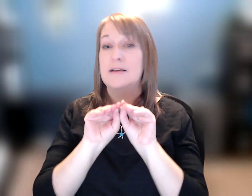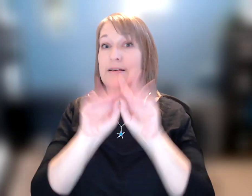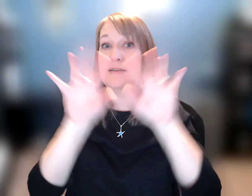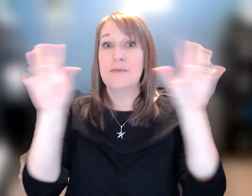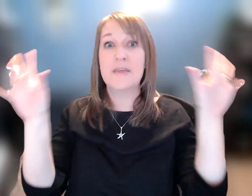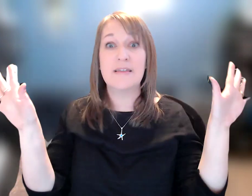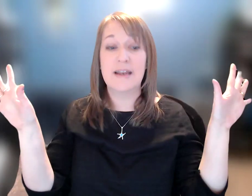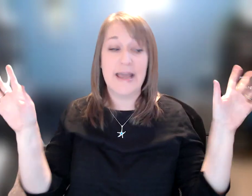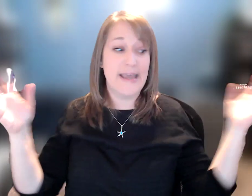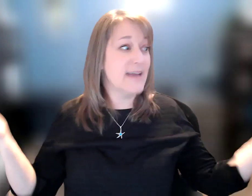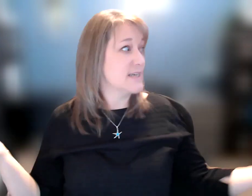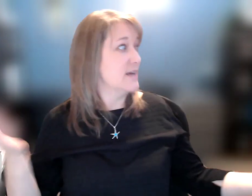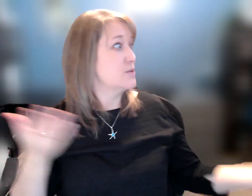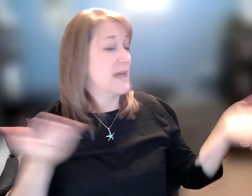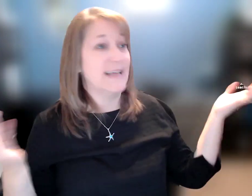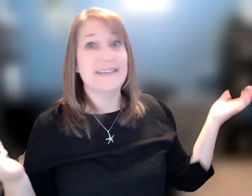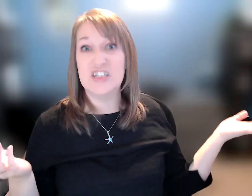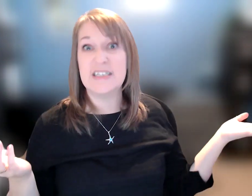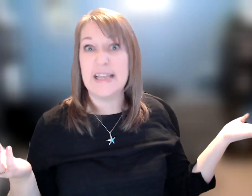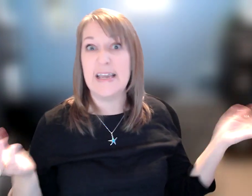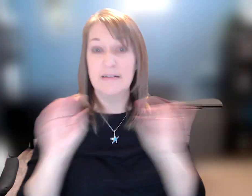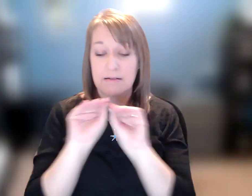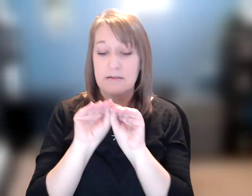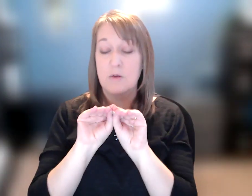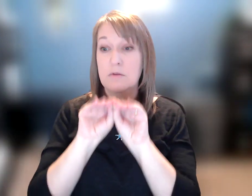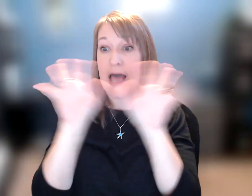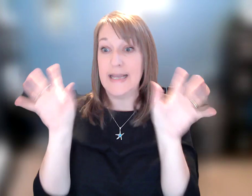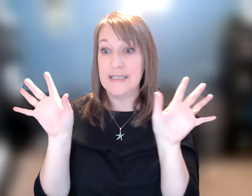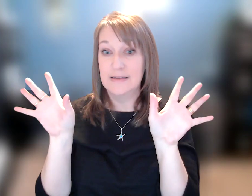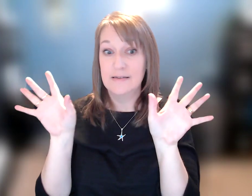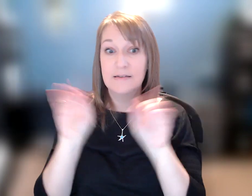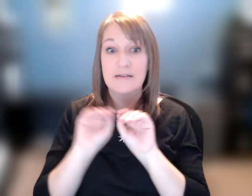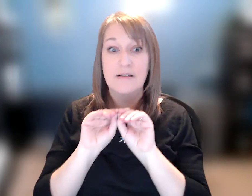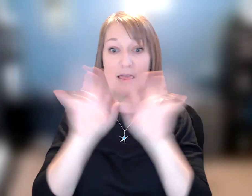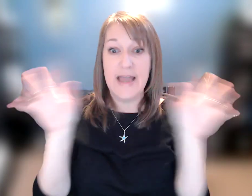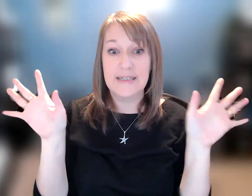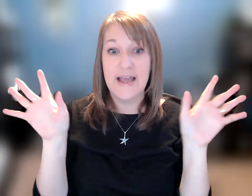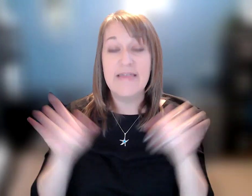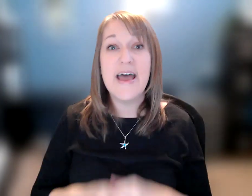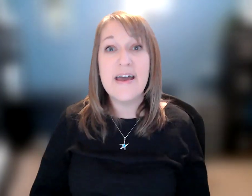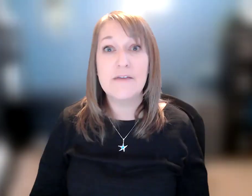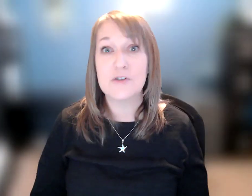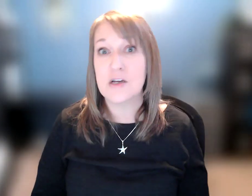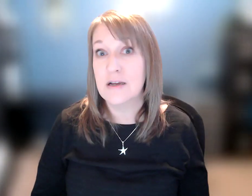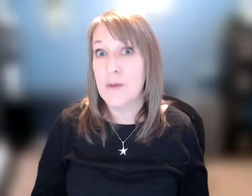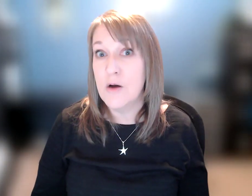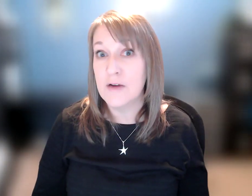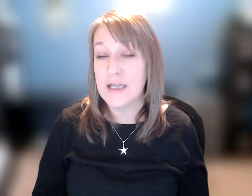is something that I can't touch, but I can just see. So light, light. And then if you're talking about overhead